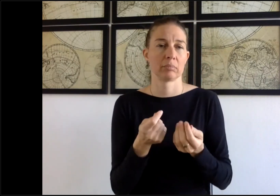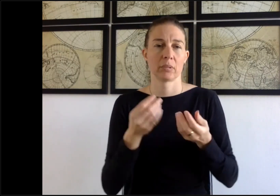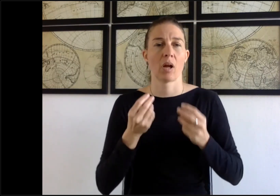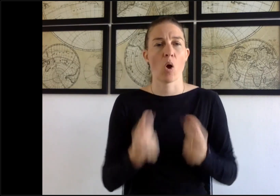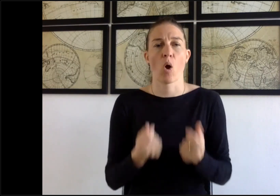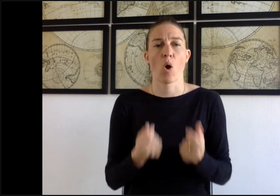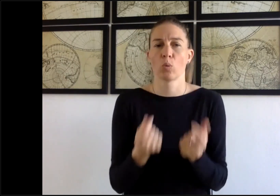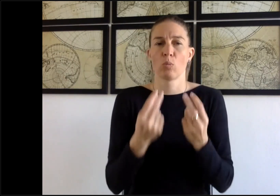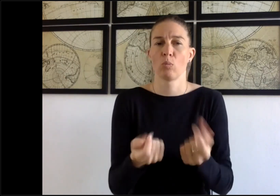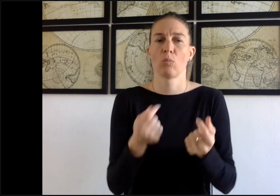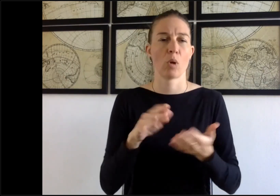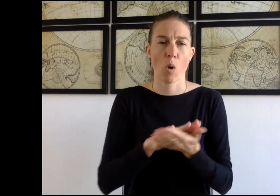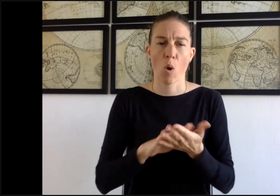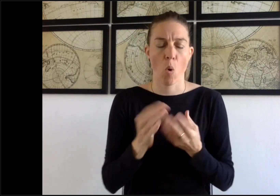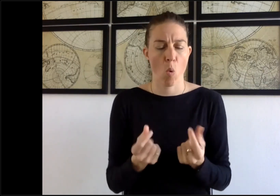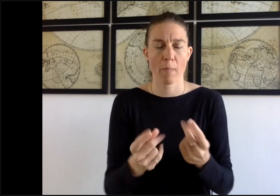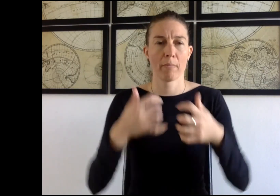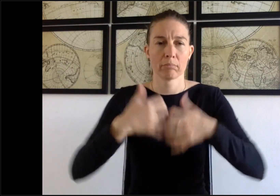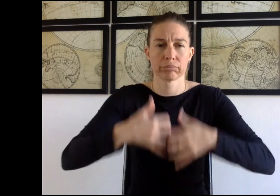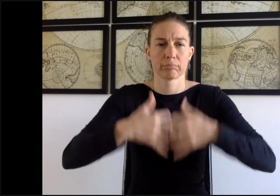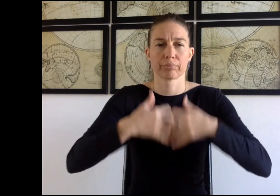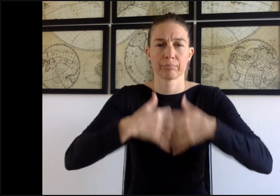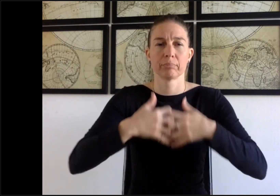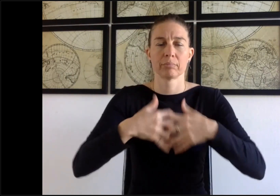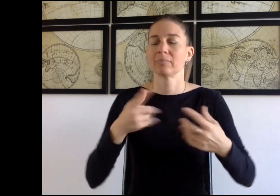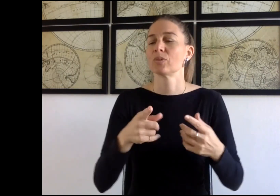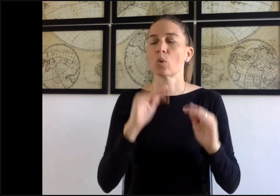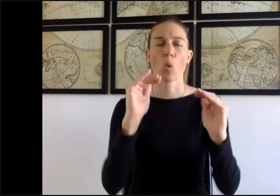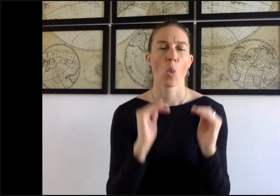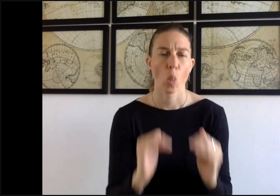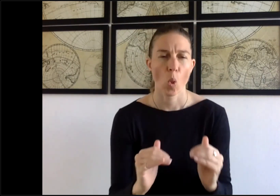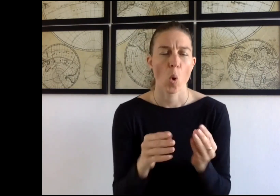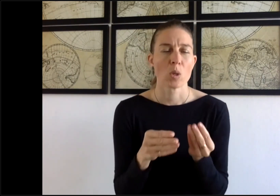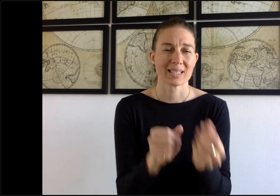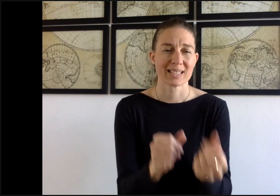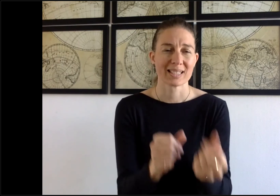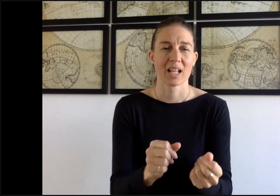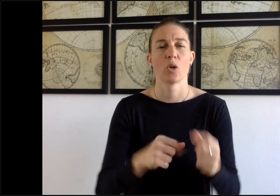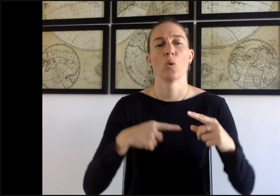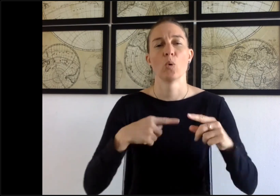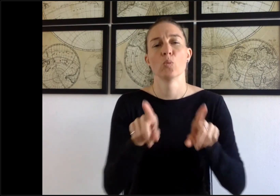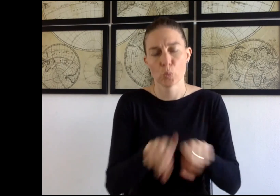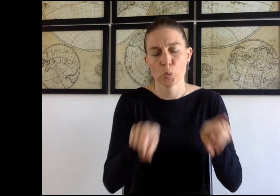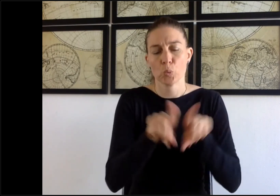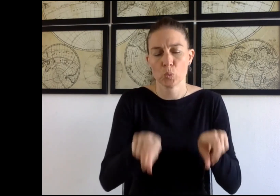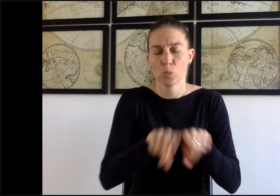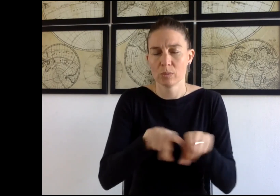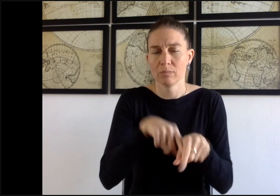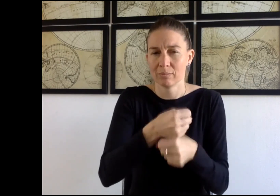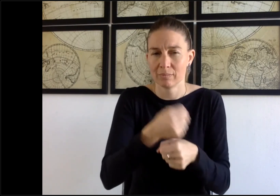low-skilled routine types of tasks. We have estimated at the OECD that around